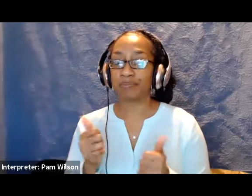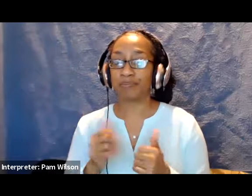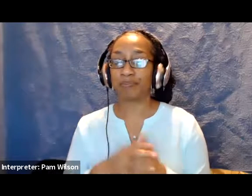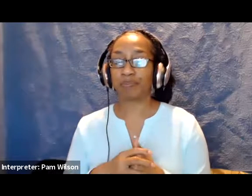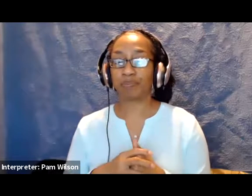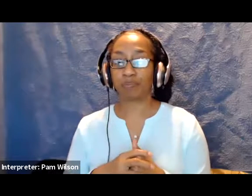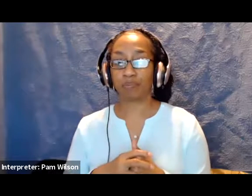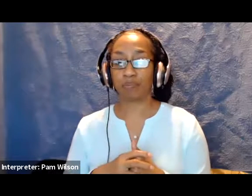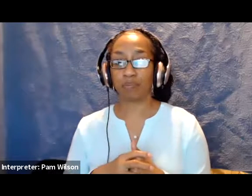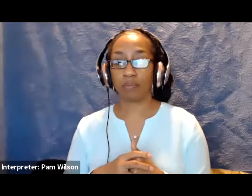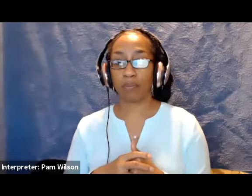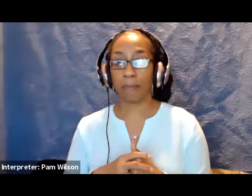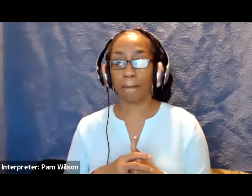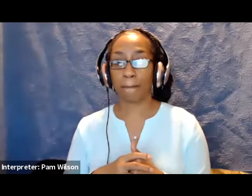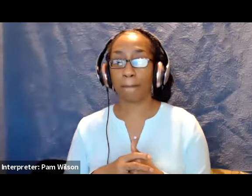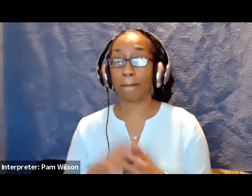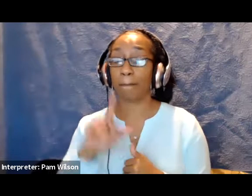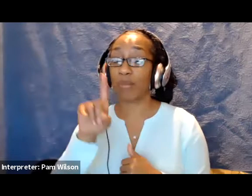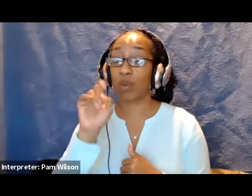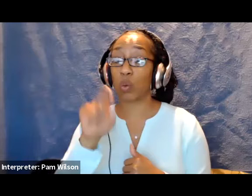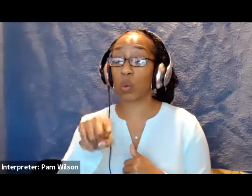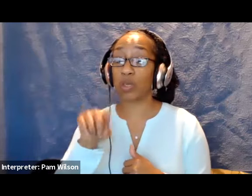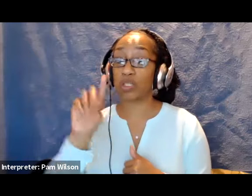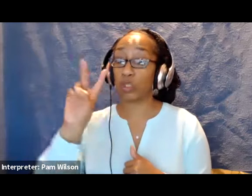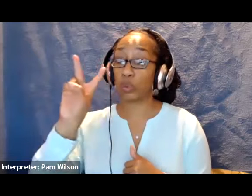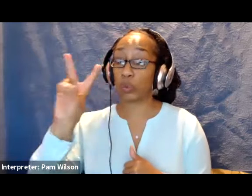And we have question number 2.